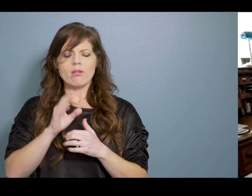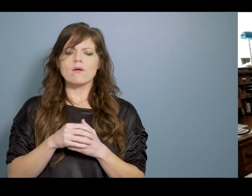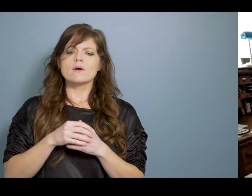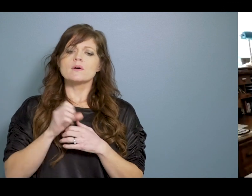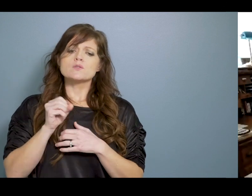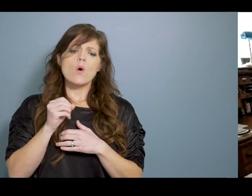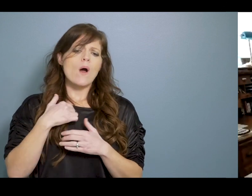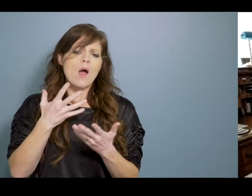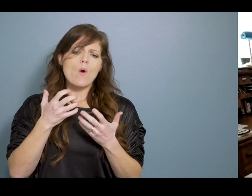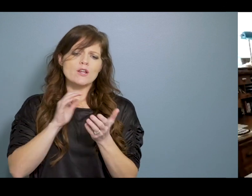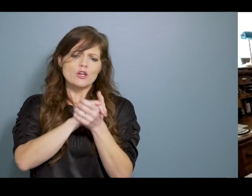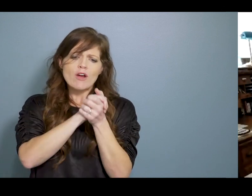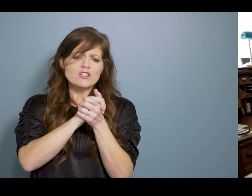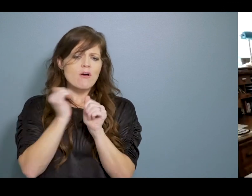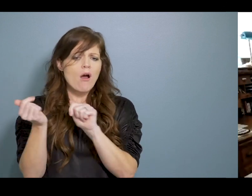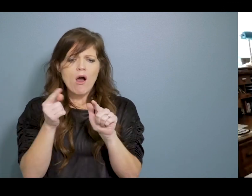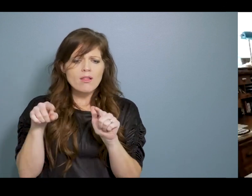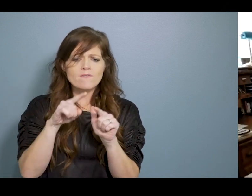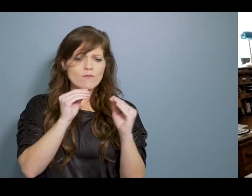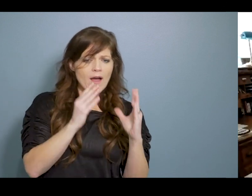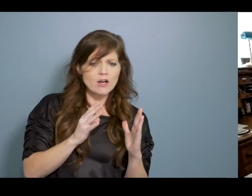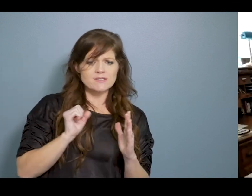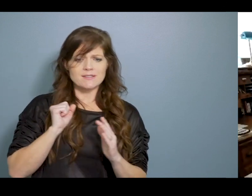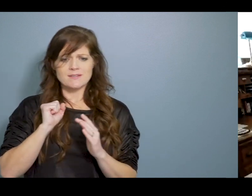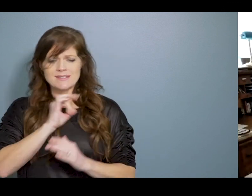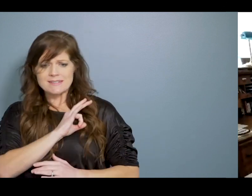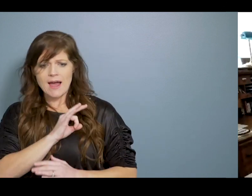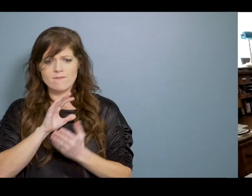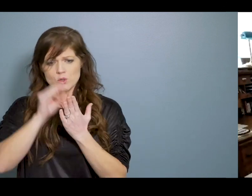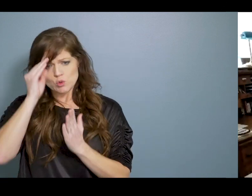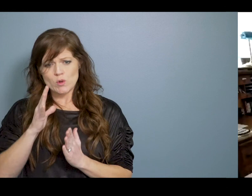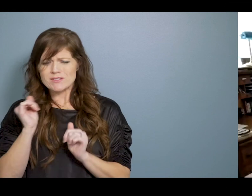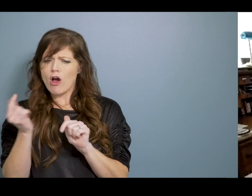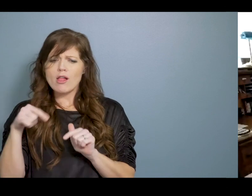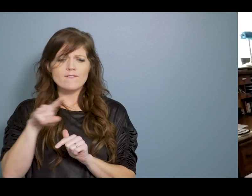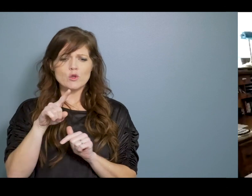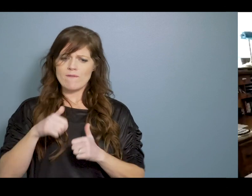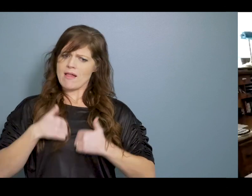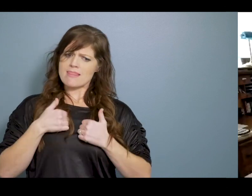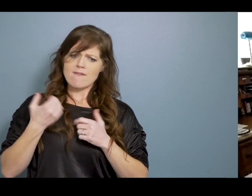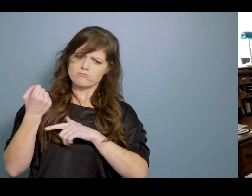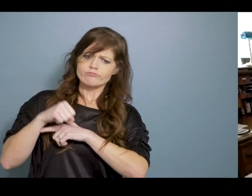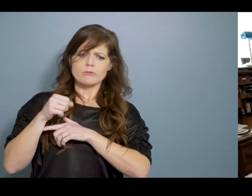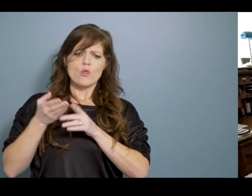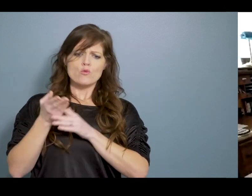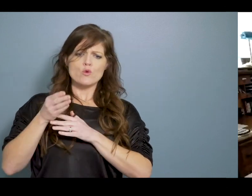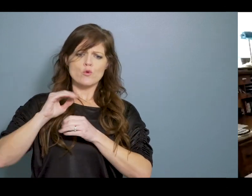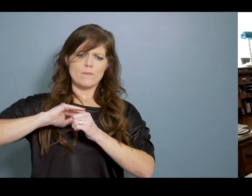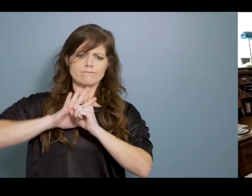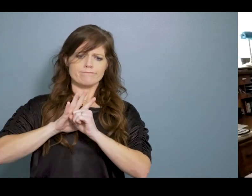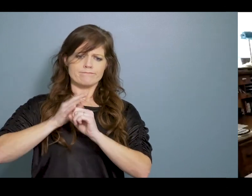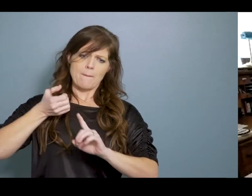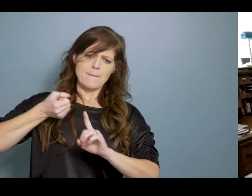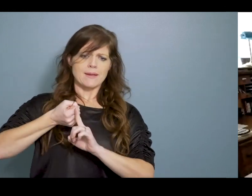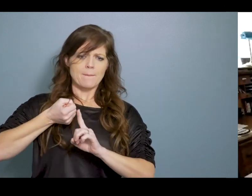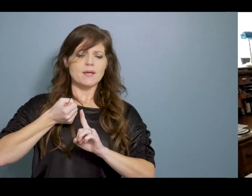I want to congratulate everybody, faculty, staff, and students that have lived through this last pandemic. We're still going to become the shining